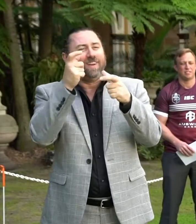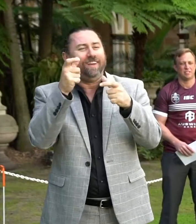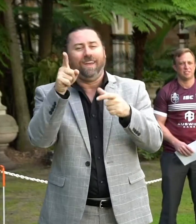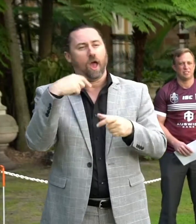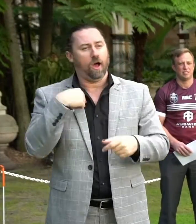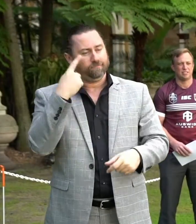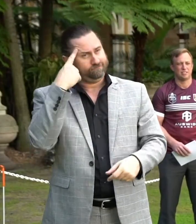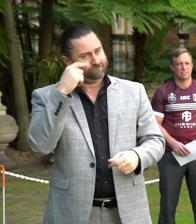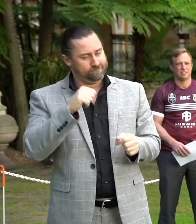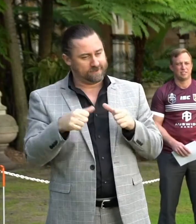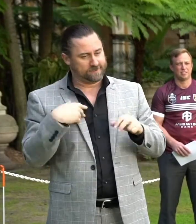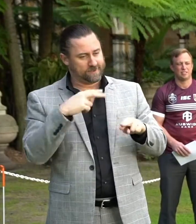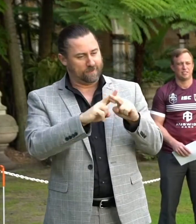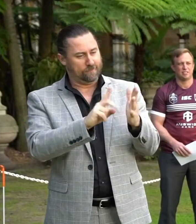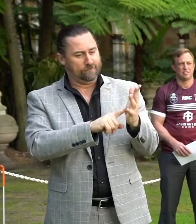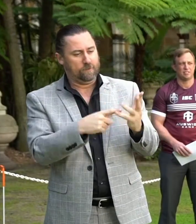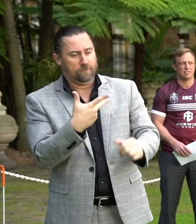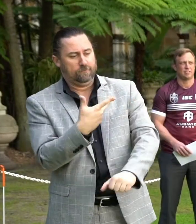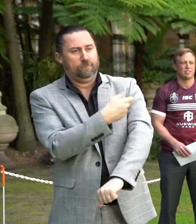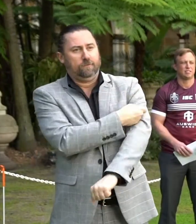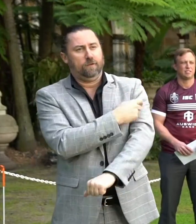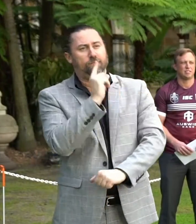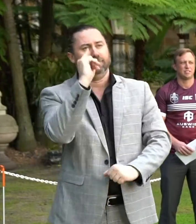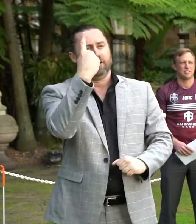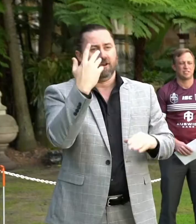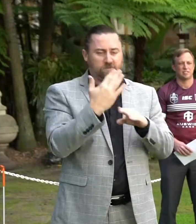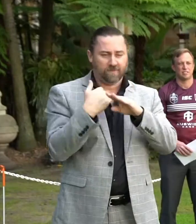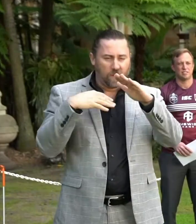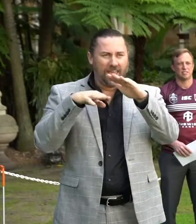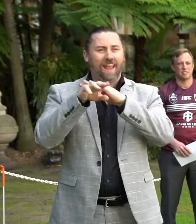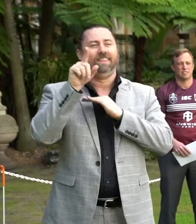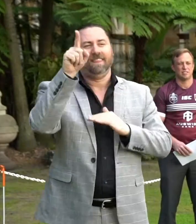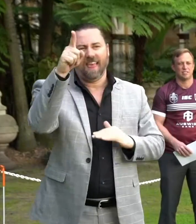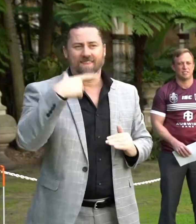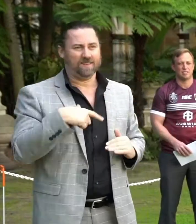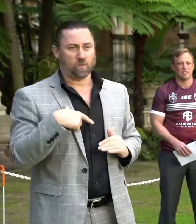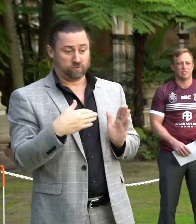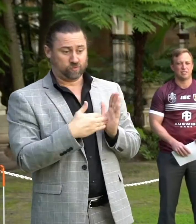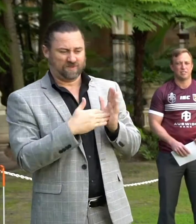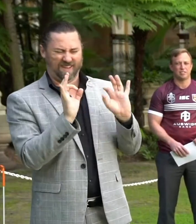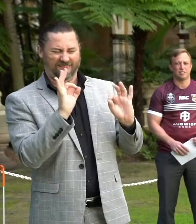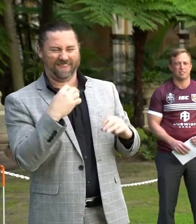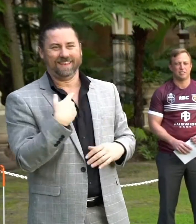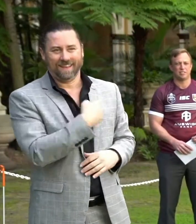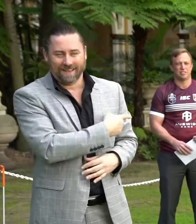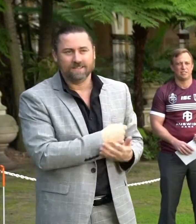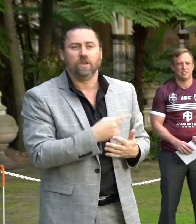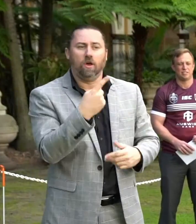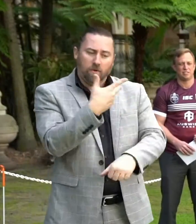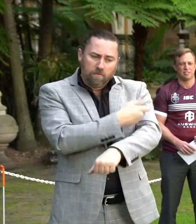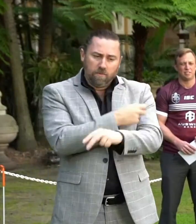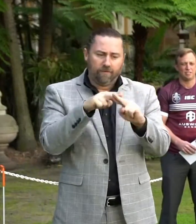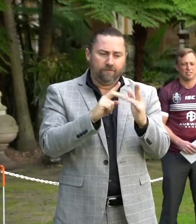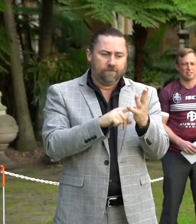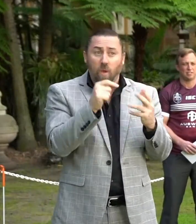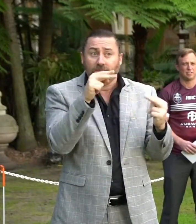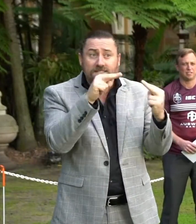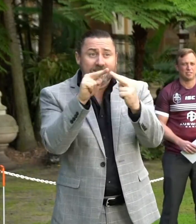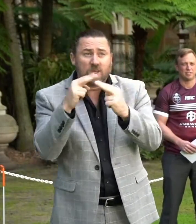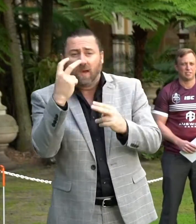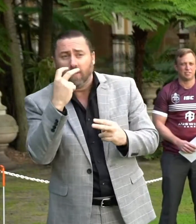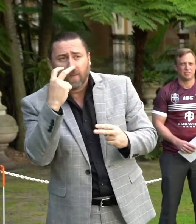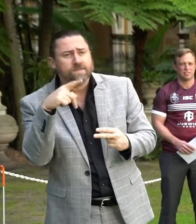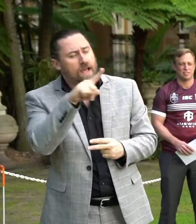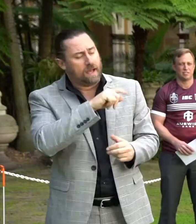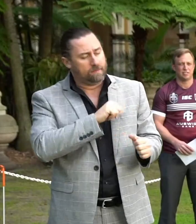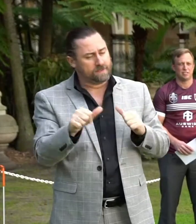anyone, especially if you're visiting aged care or residential aged care, get your flu shot and then follow up with your COVID